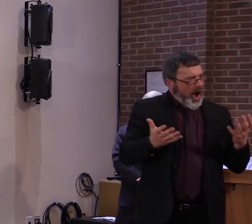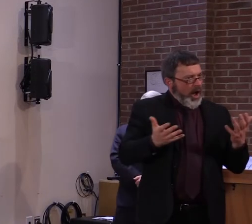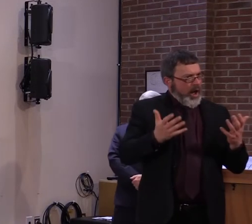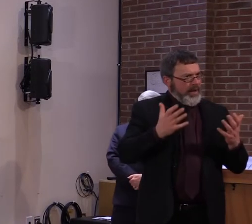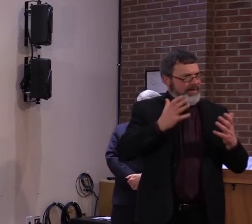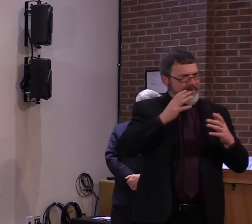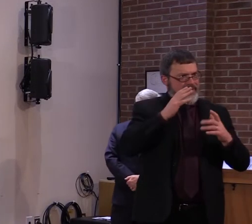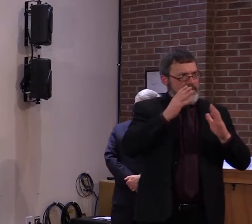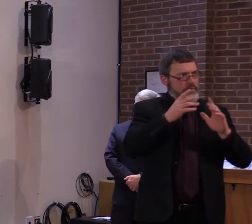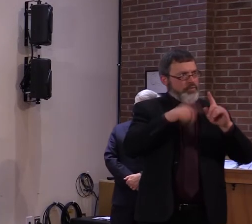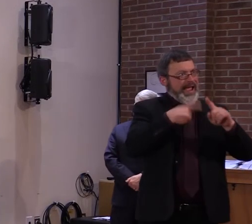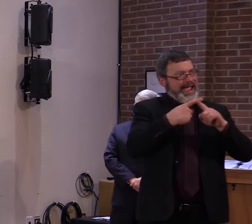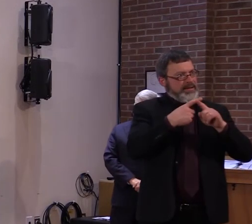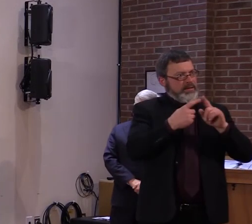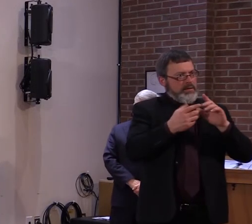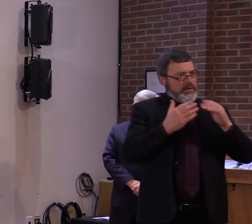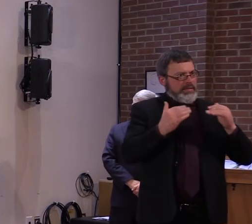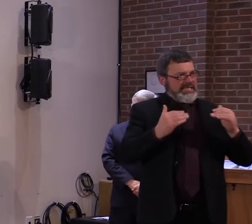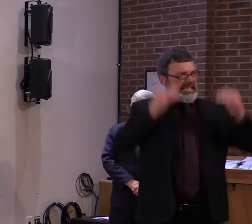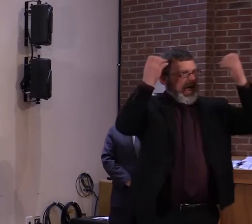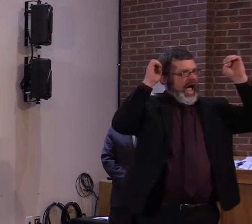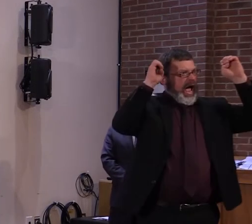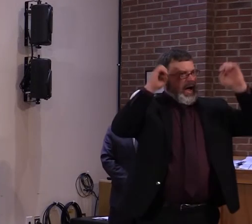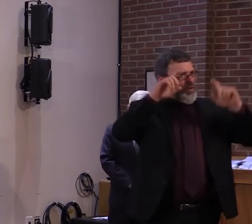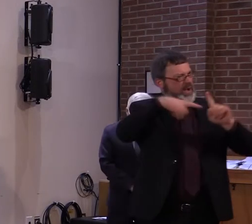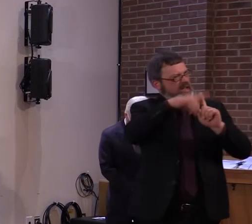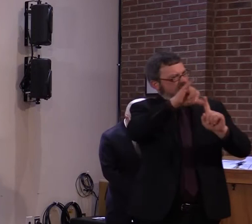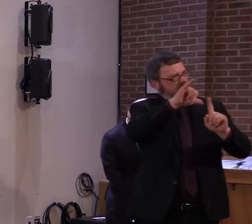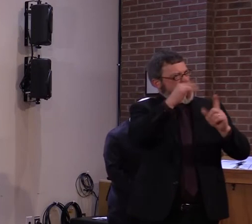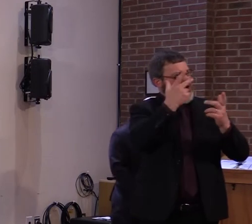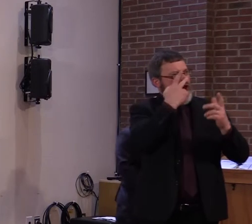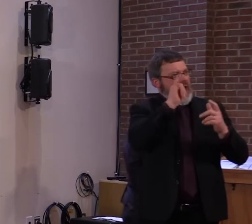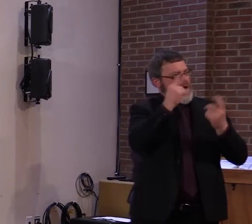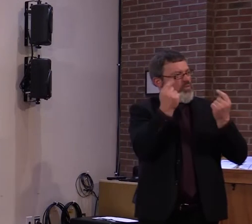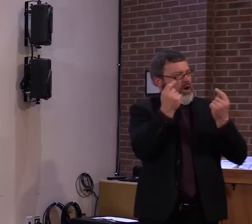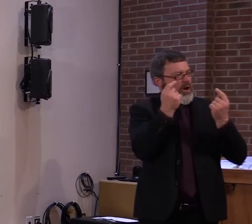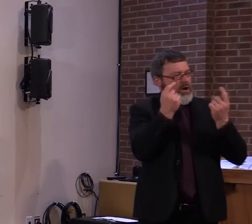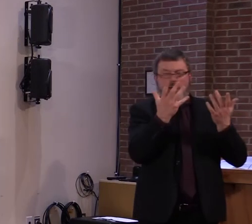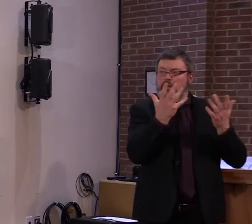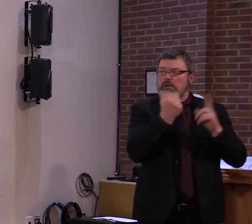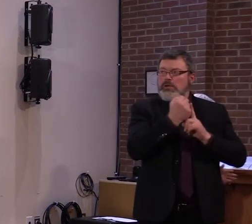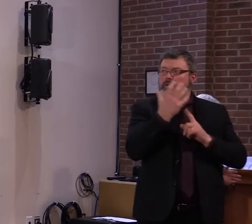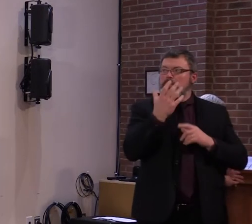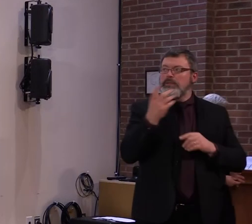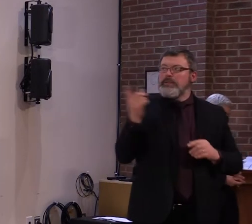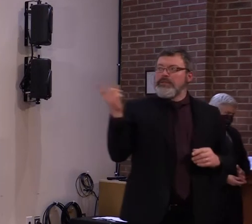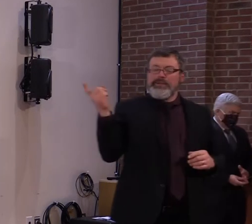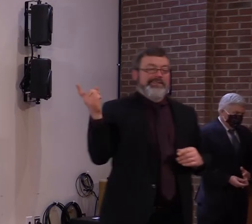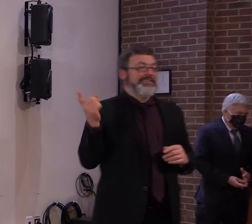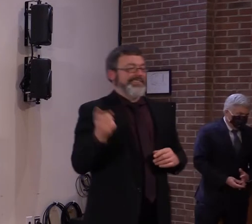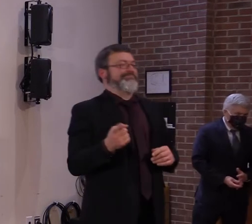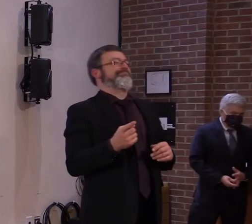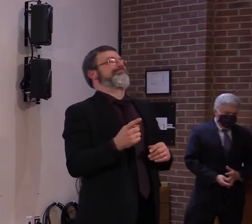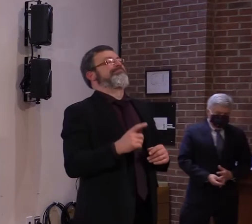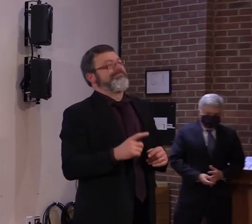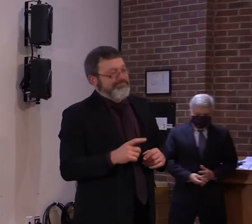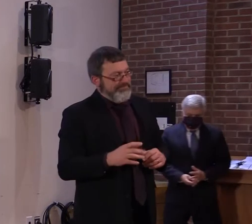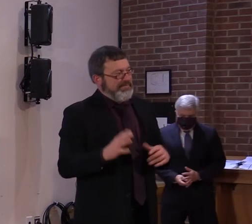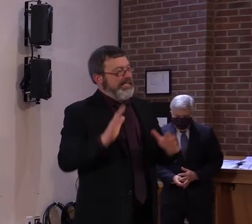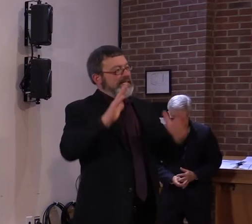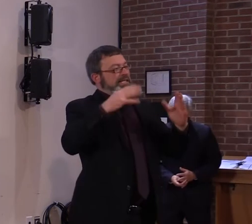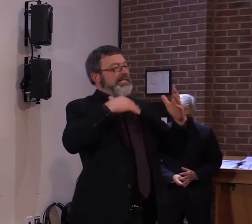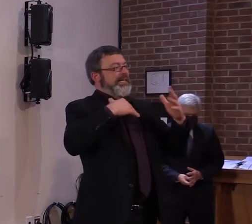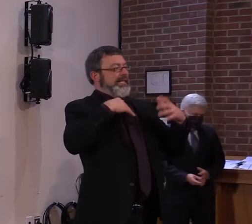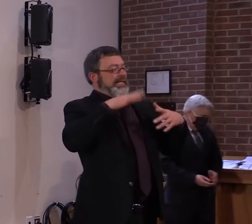So, obviously, I showed you a lot of pictures this morning. So, obviously, we'd see that